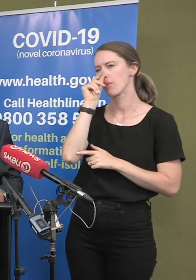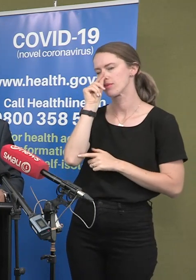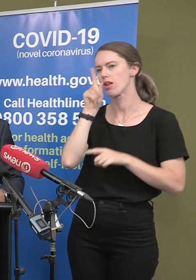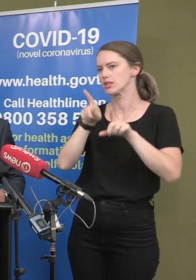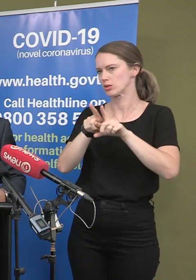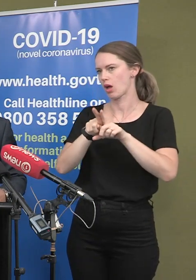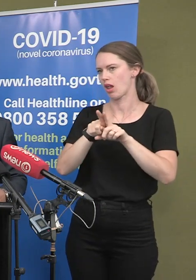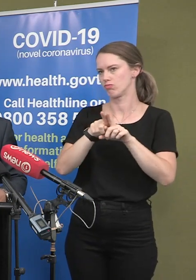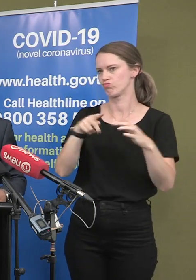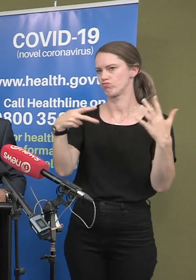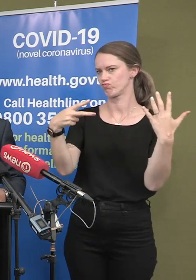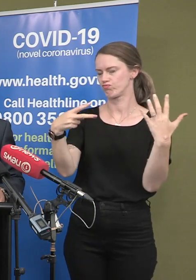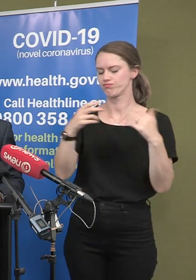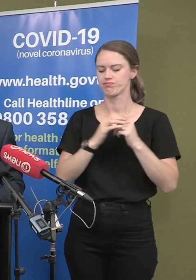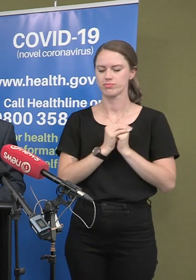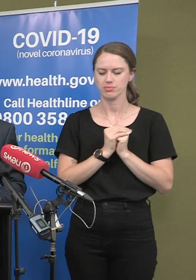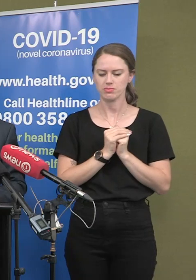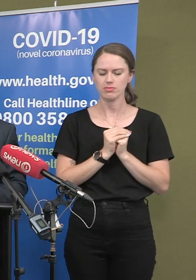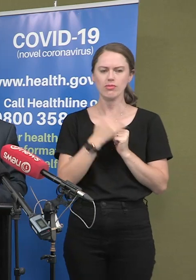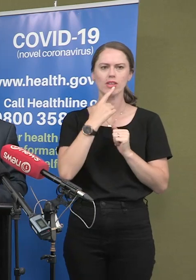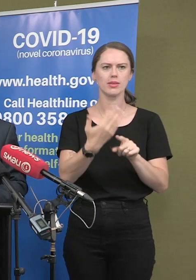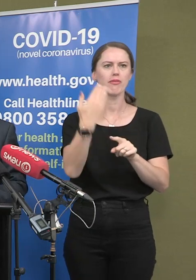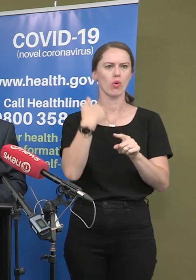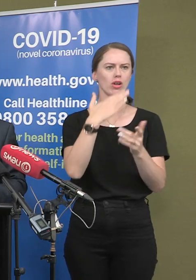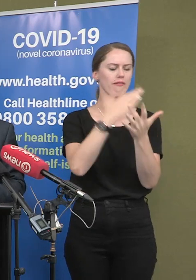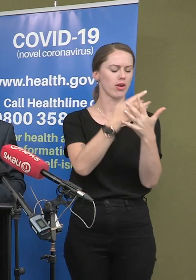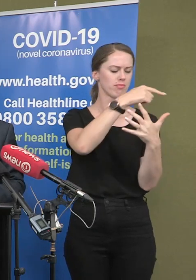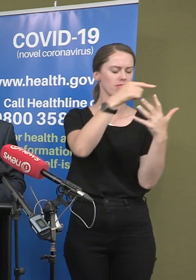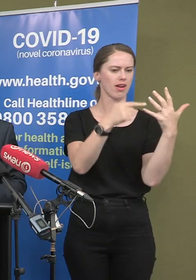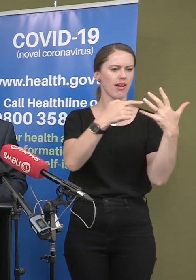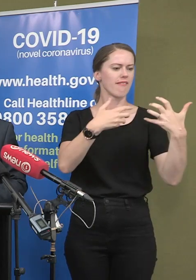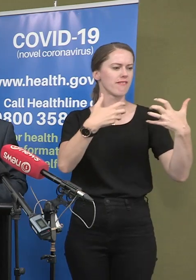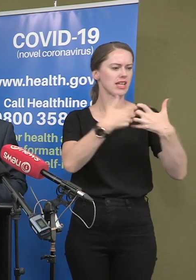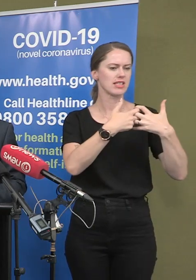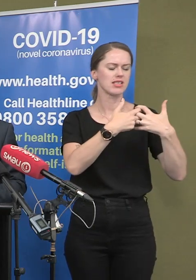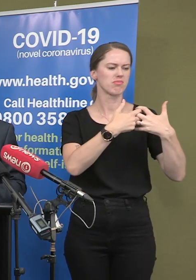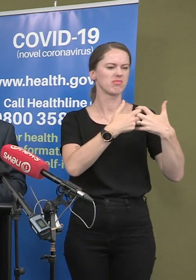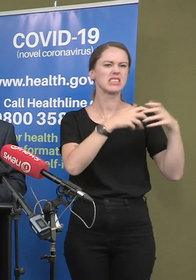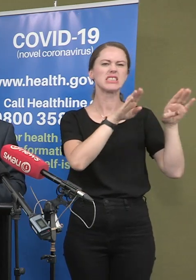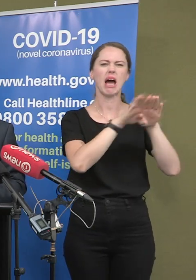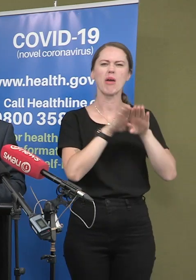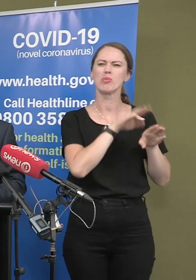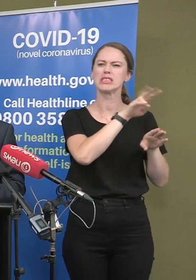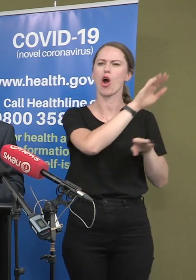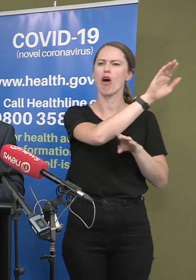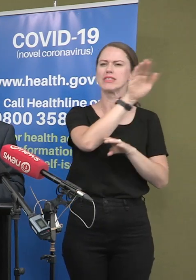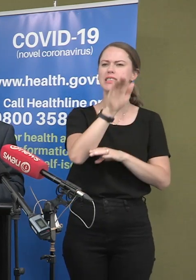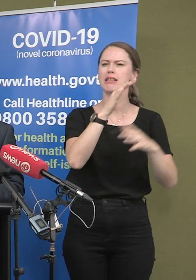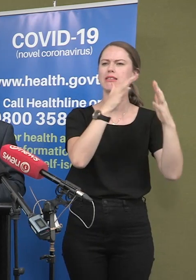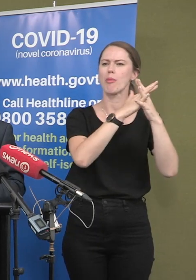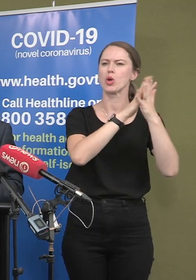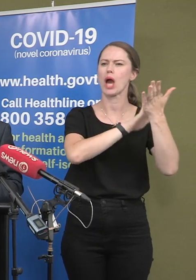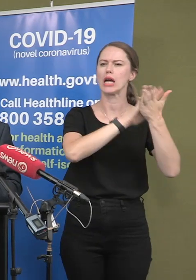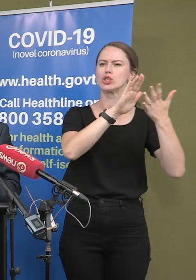cases. As I've mentioned before, these confirmed cases fit the pattern that the WHO is talking